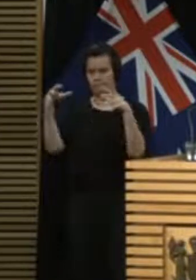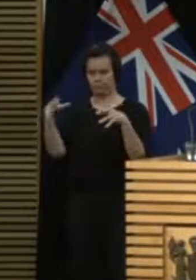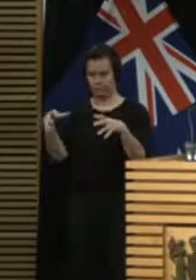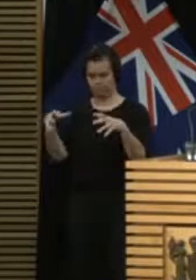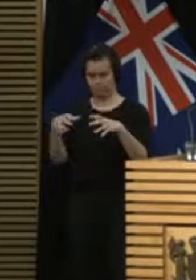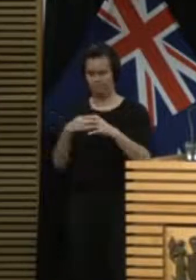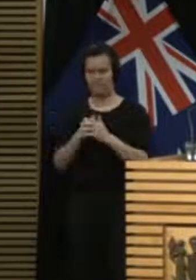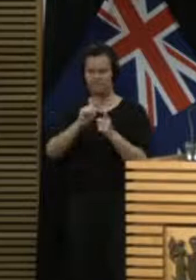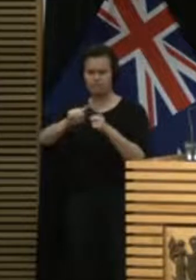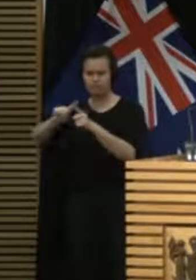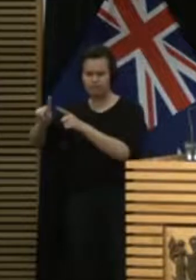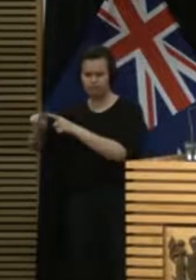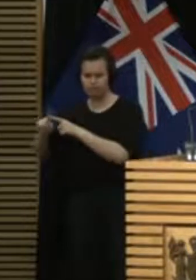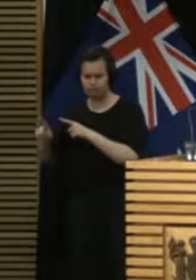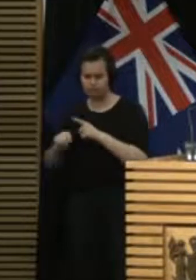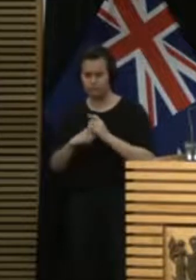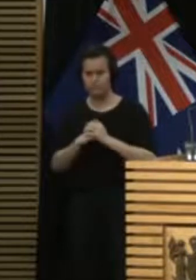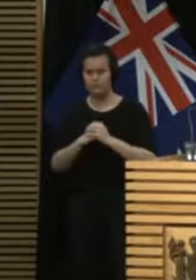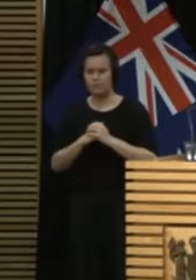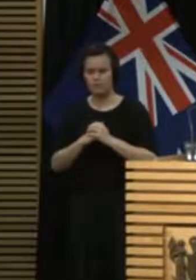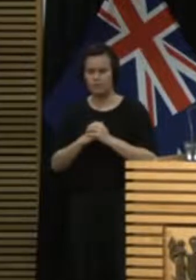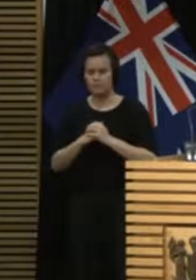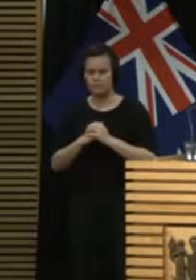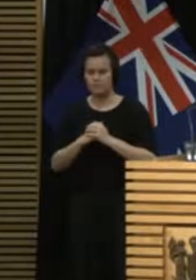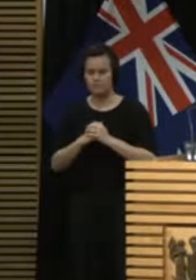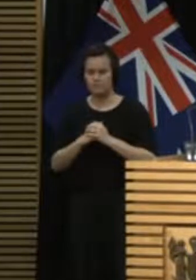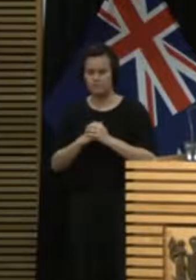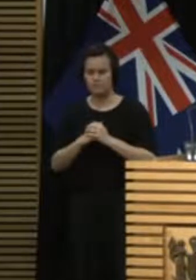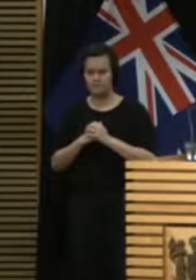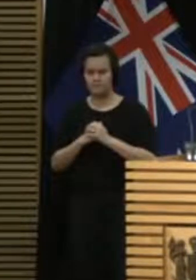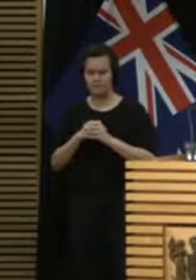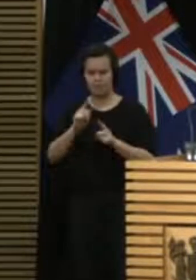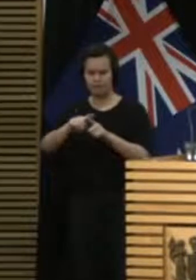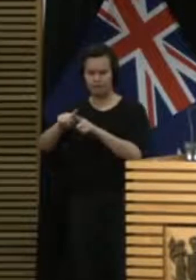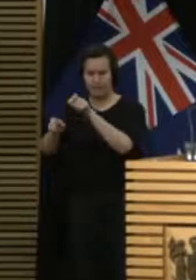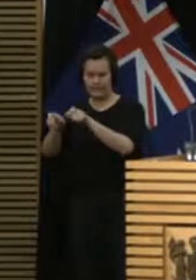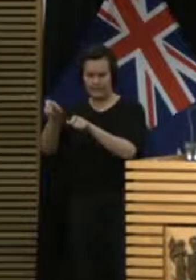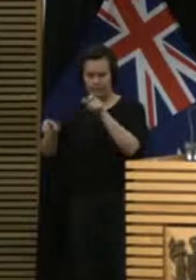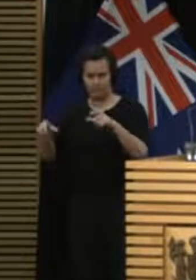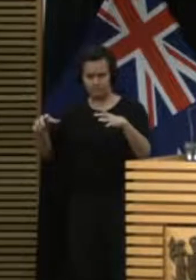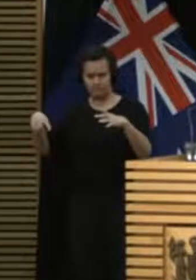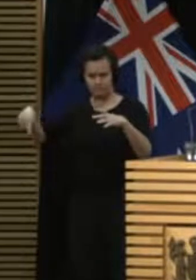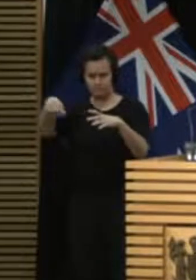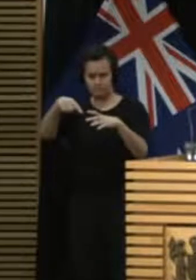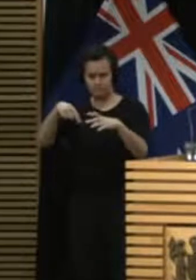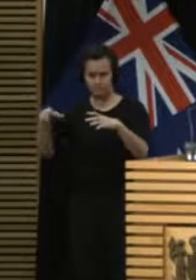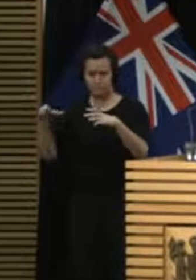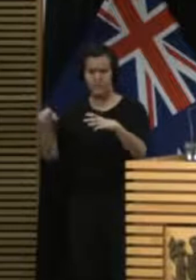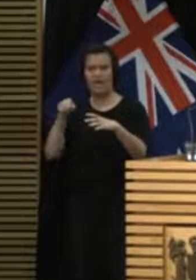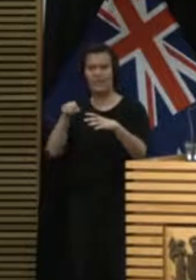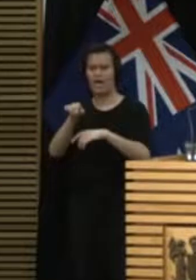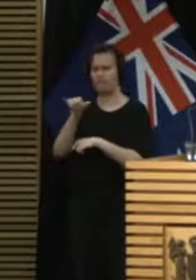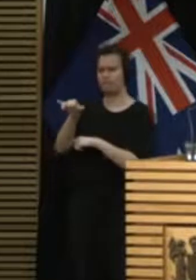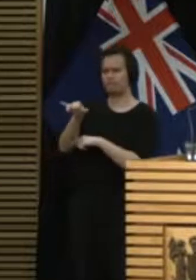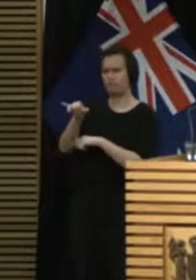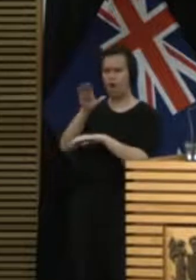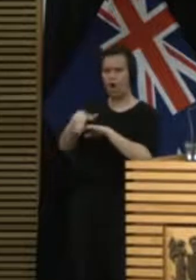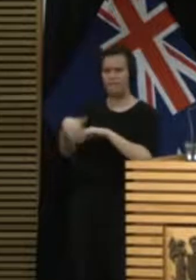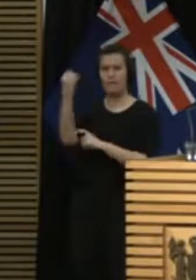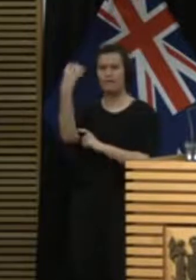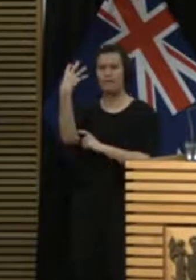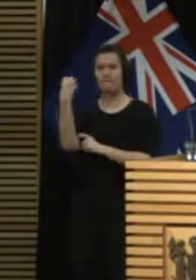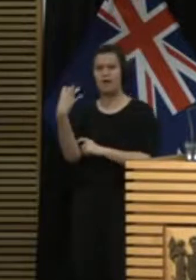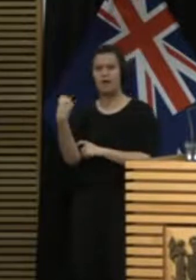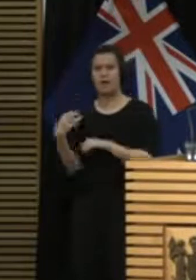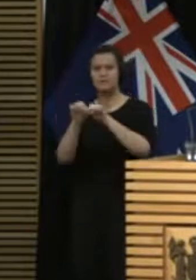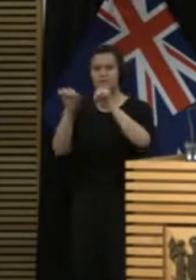Juliet Gerard convened on your and Dr. N-Town. Yep. Yes, thank you. They declared themselves sceptics of the traffic light system, and they also wanted you to put in place a